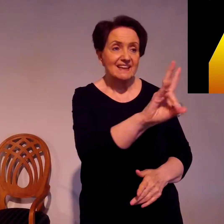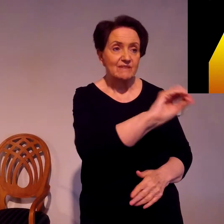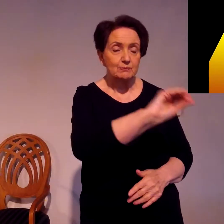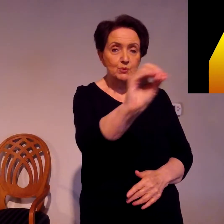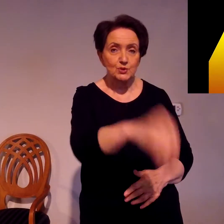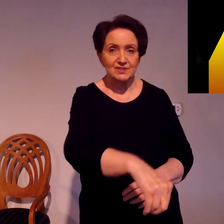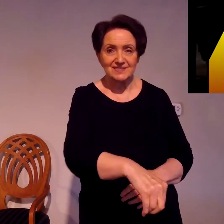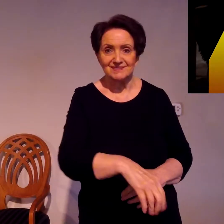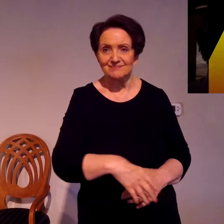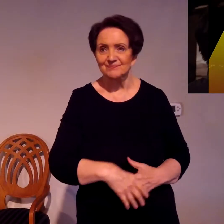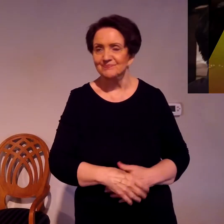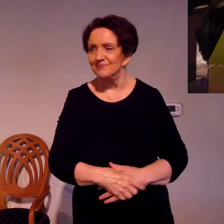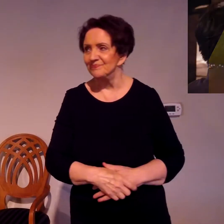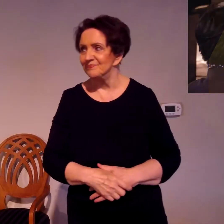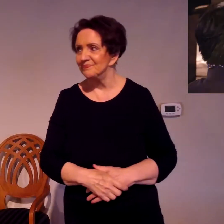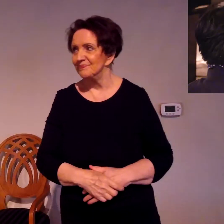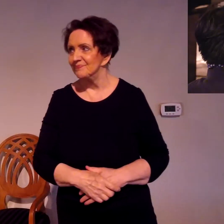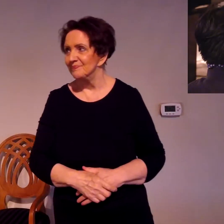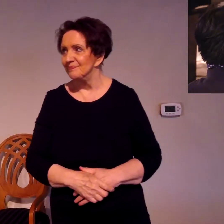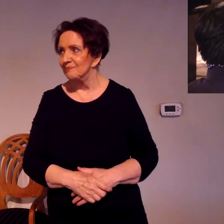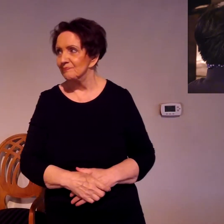7%.